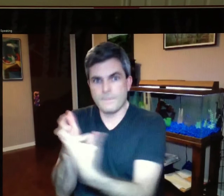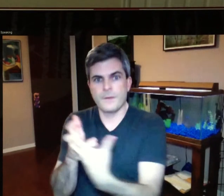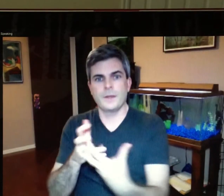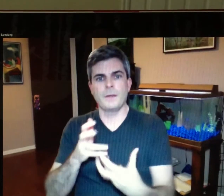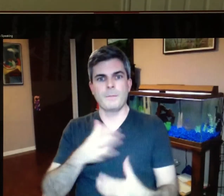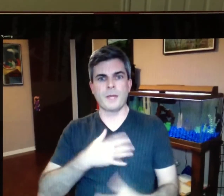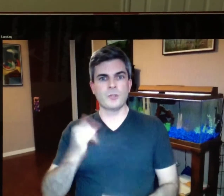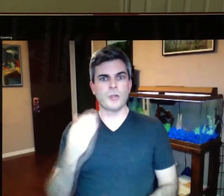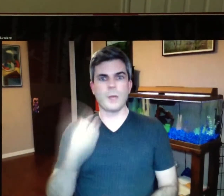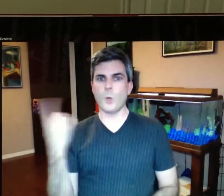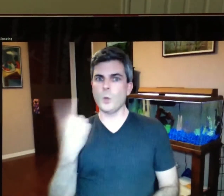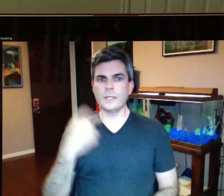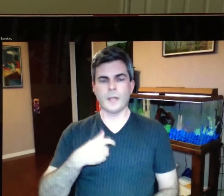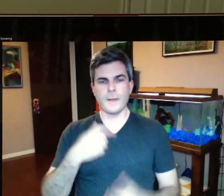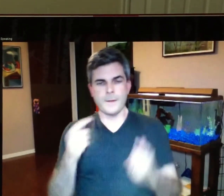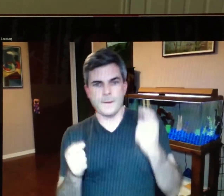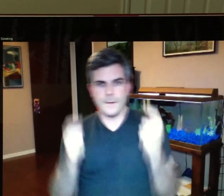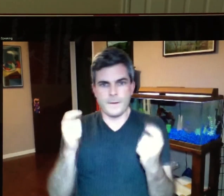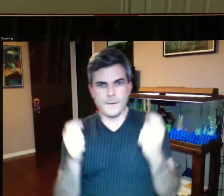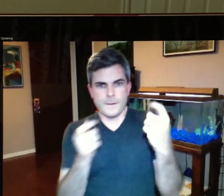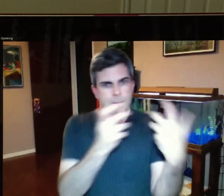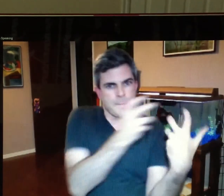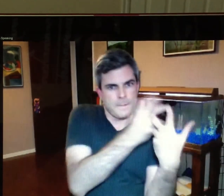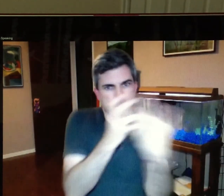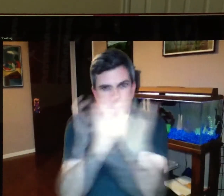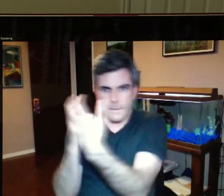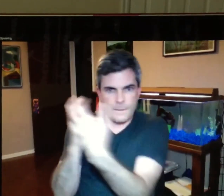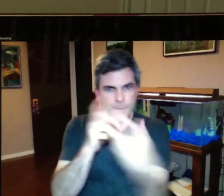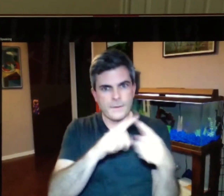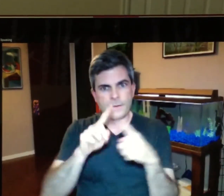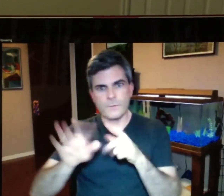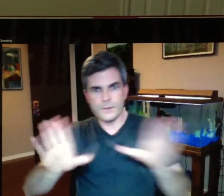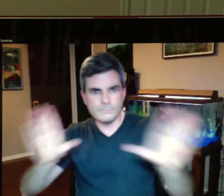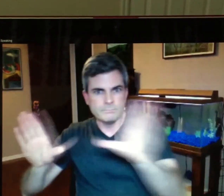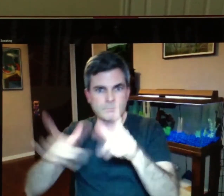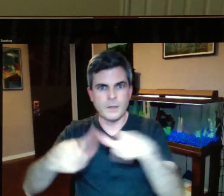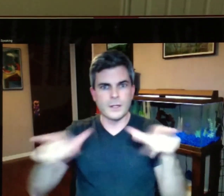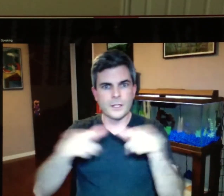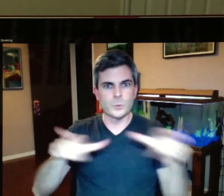read lips. I have to fit my client every time. I have to adjust my